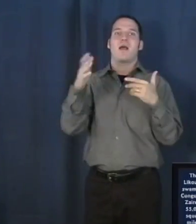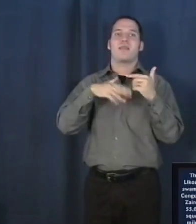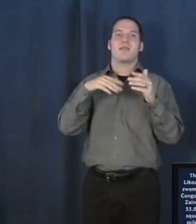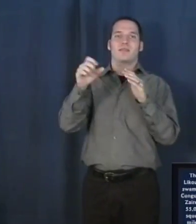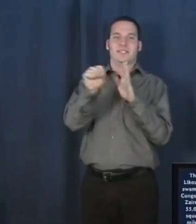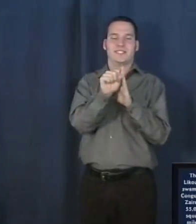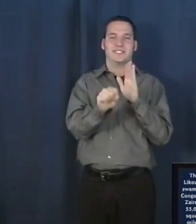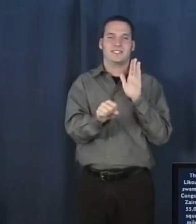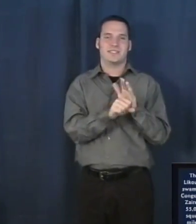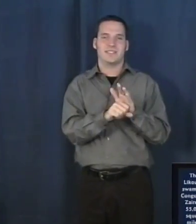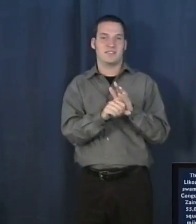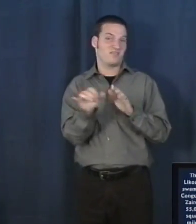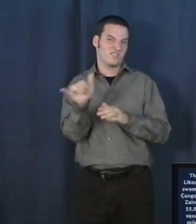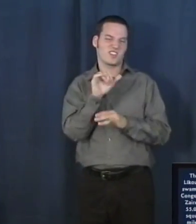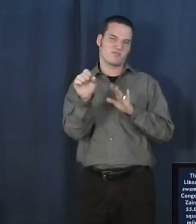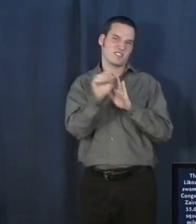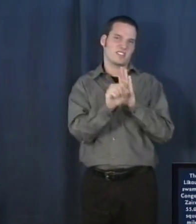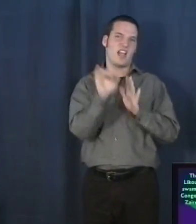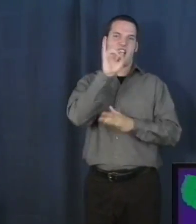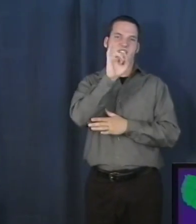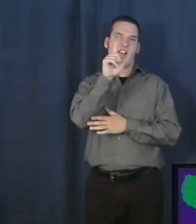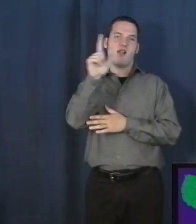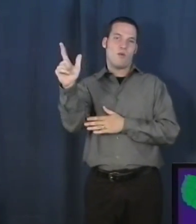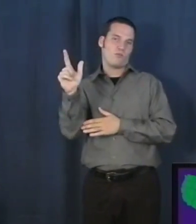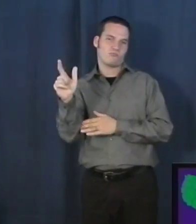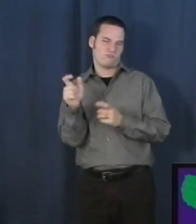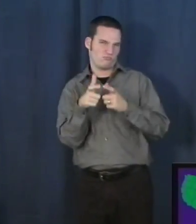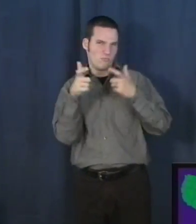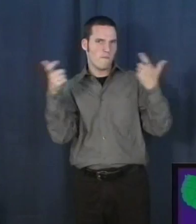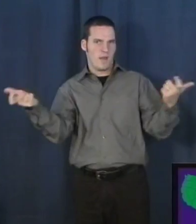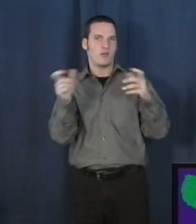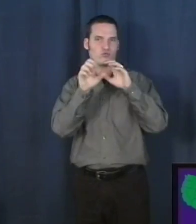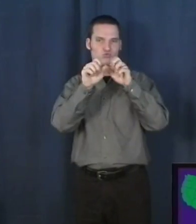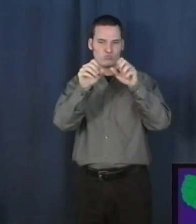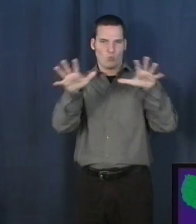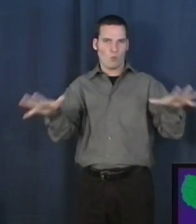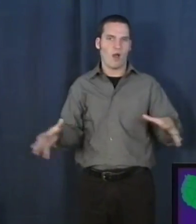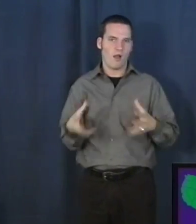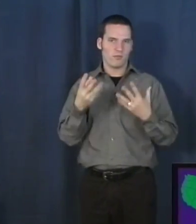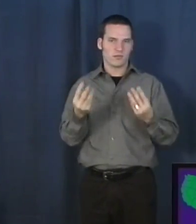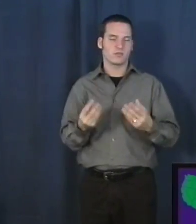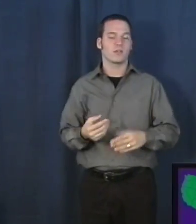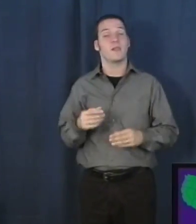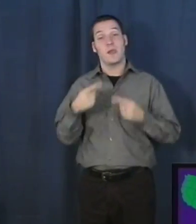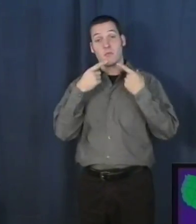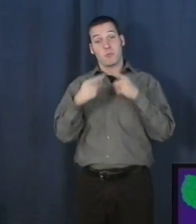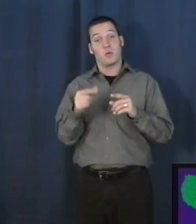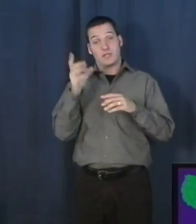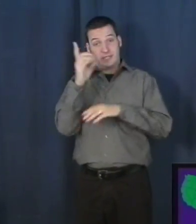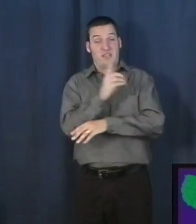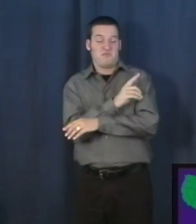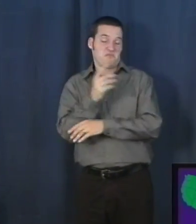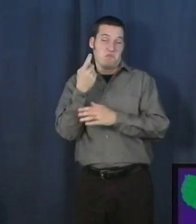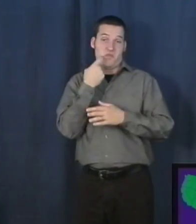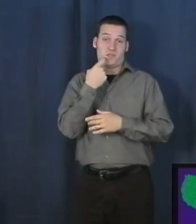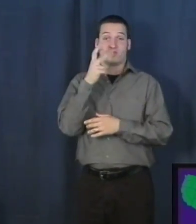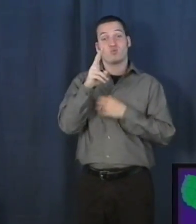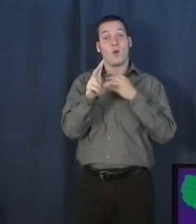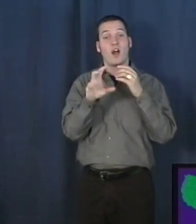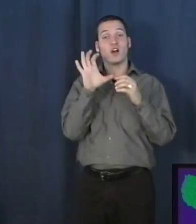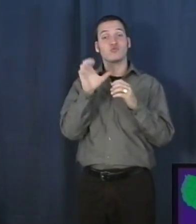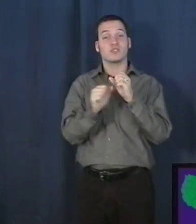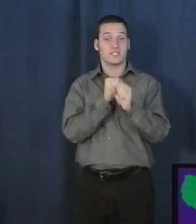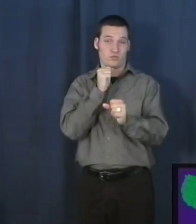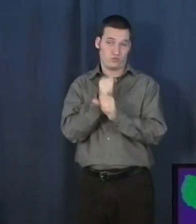of, same size as the whole state of Illinois. Gigantic swamp. There have been reports of dinosaurs in that swamp in the last 200